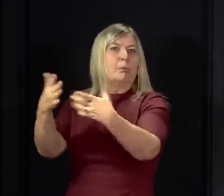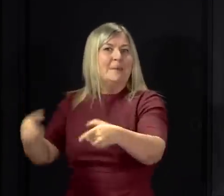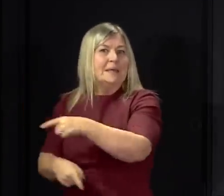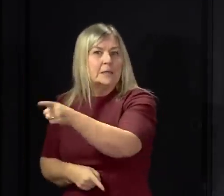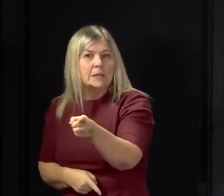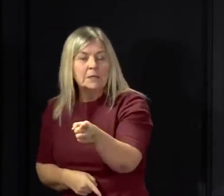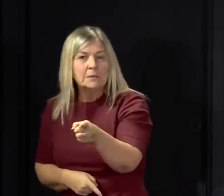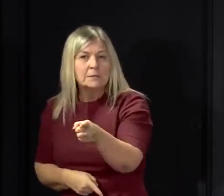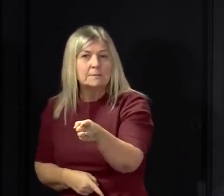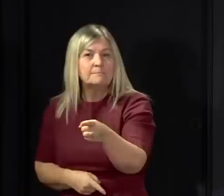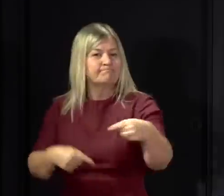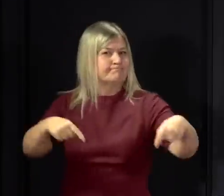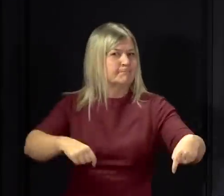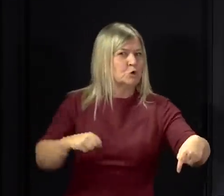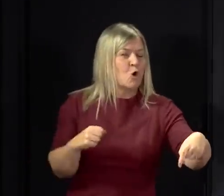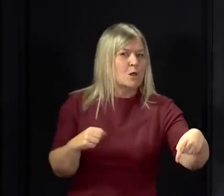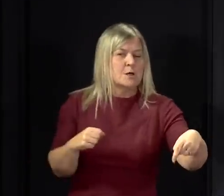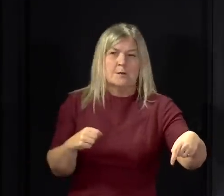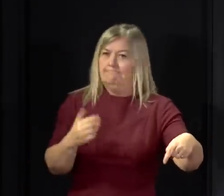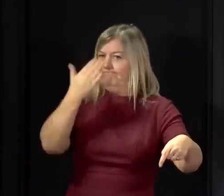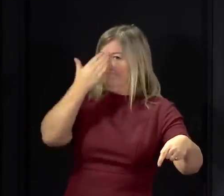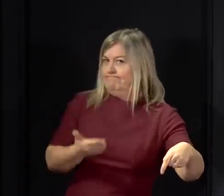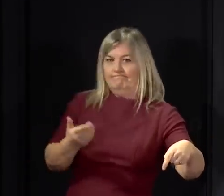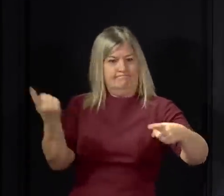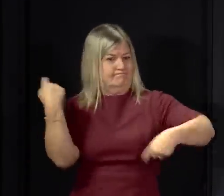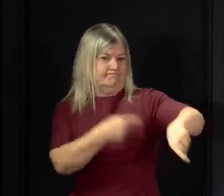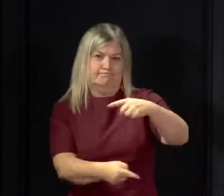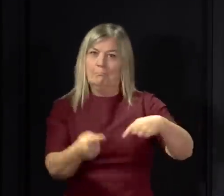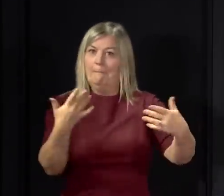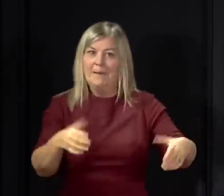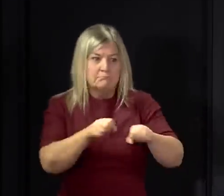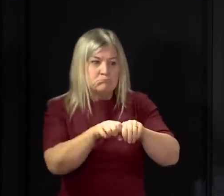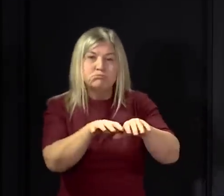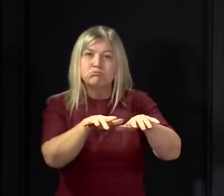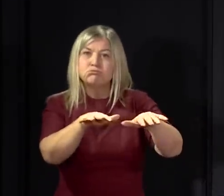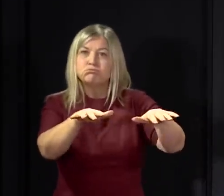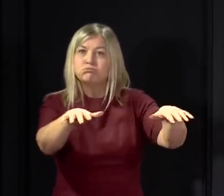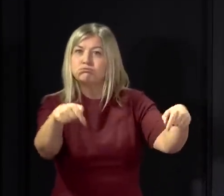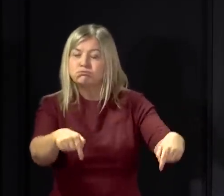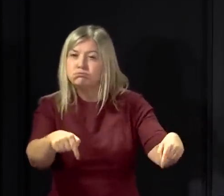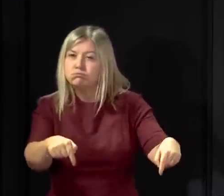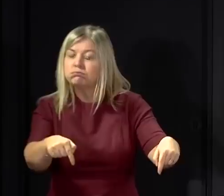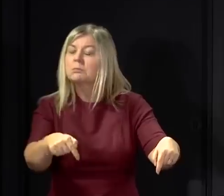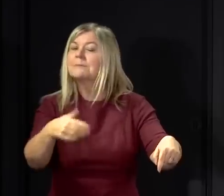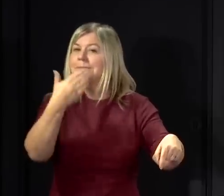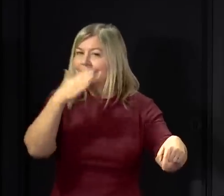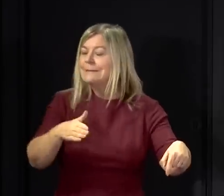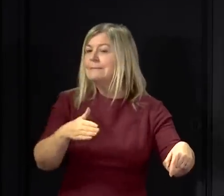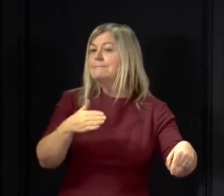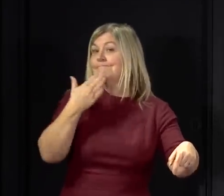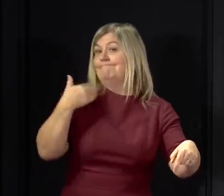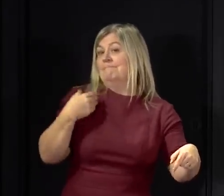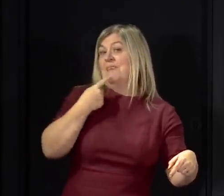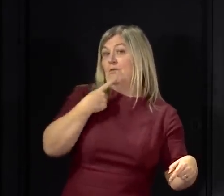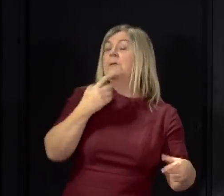know how widely this new strain of the virus is circulating in Scotland. The latest information is that